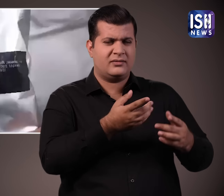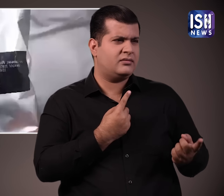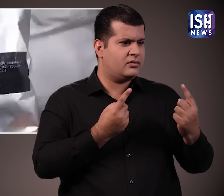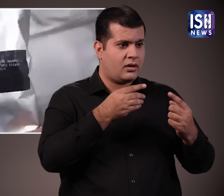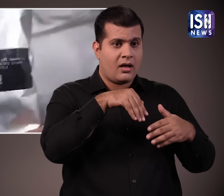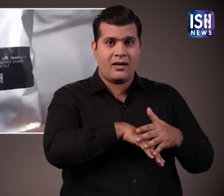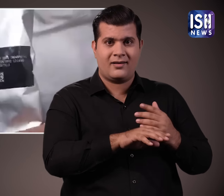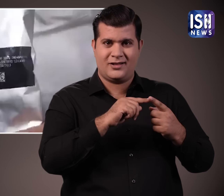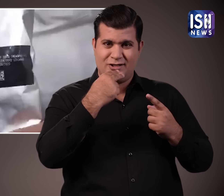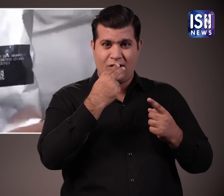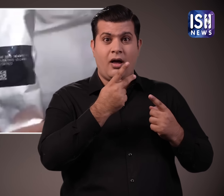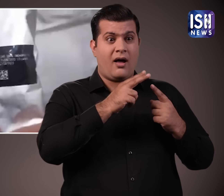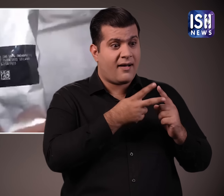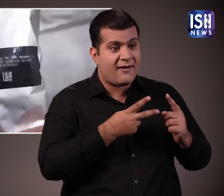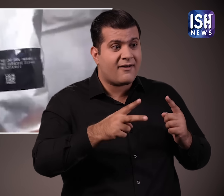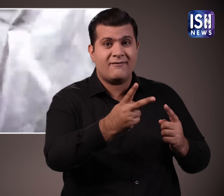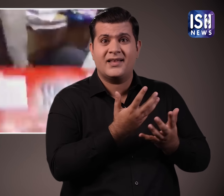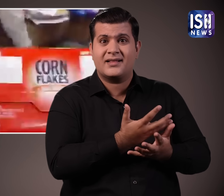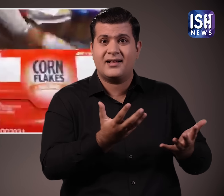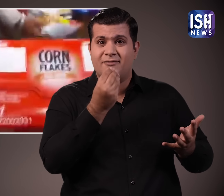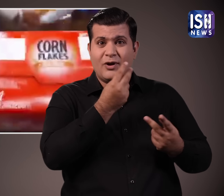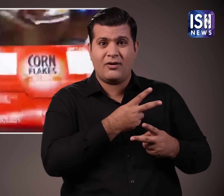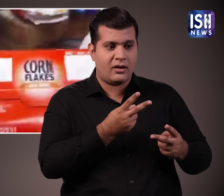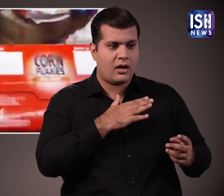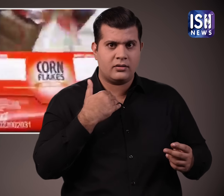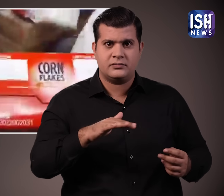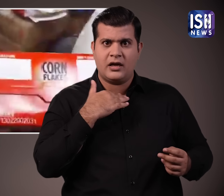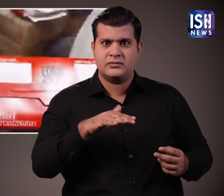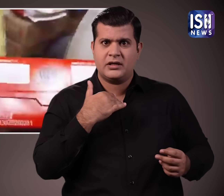During investigation, they found that the shop sold many expired items.